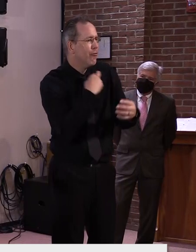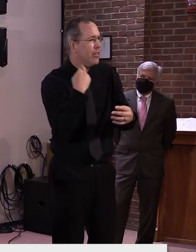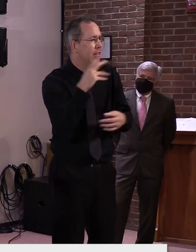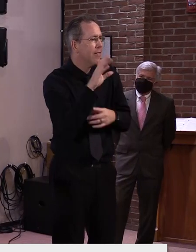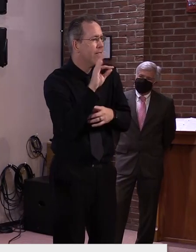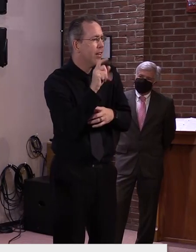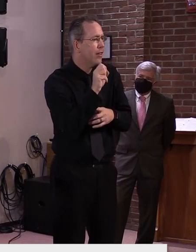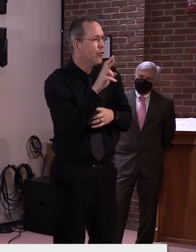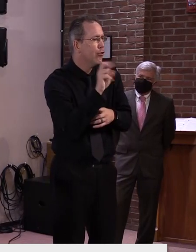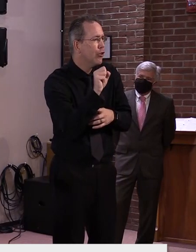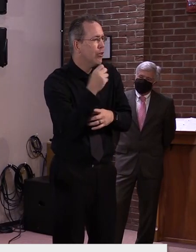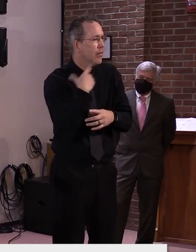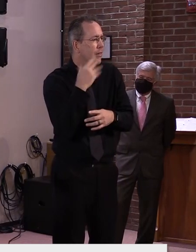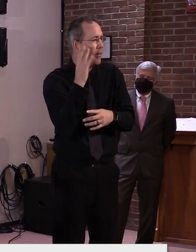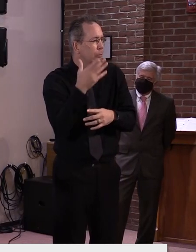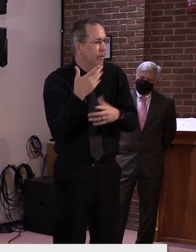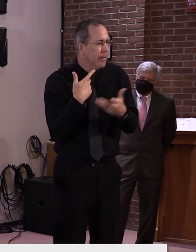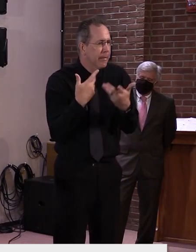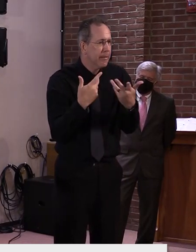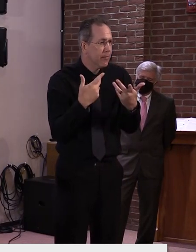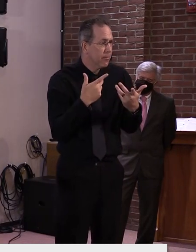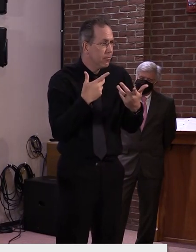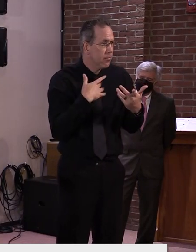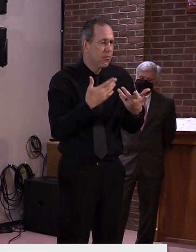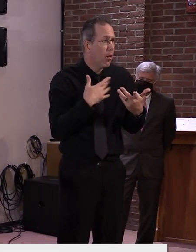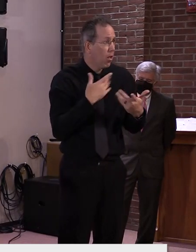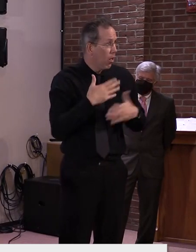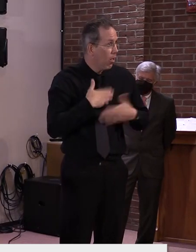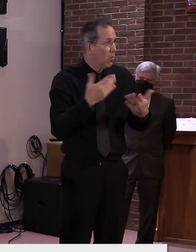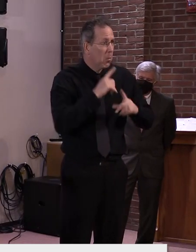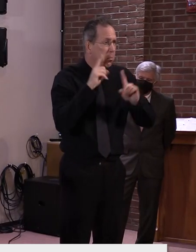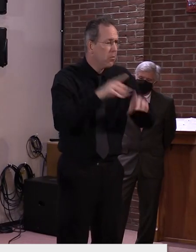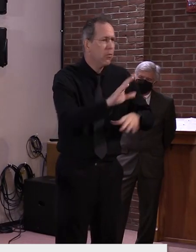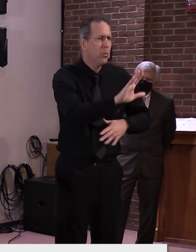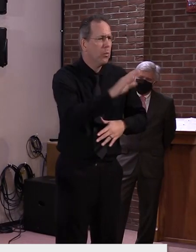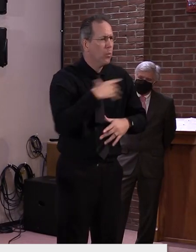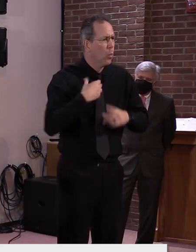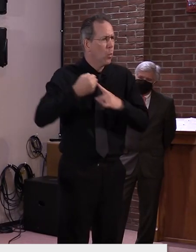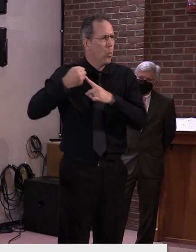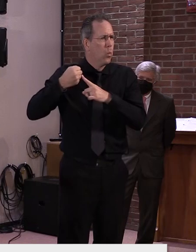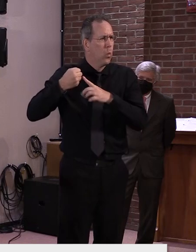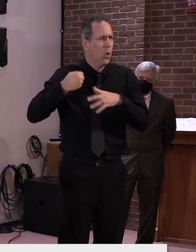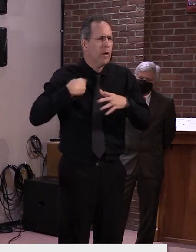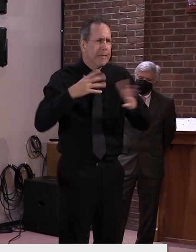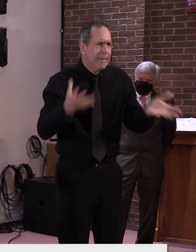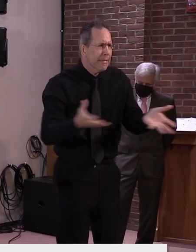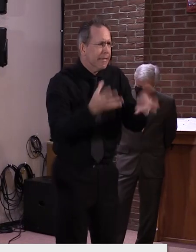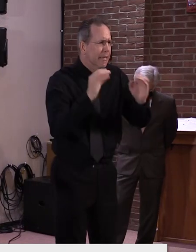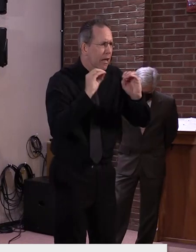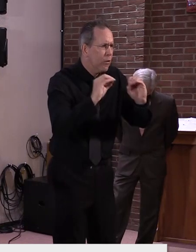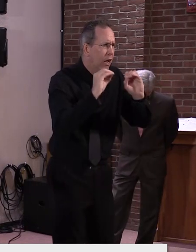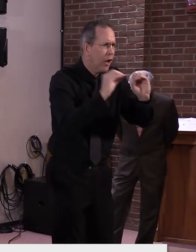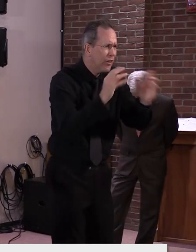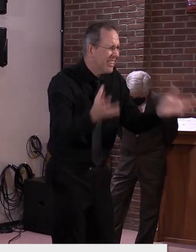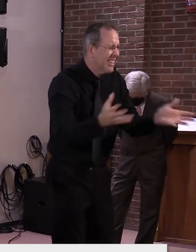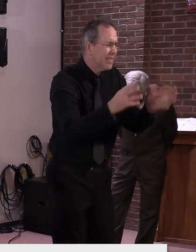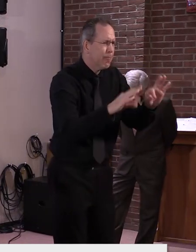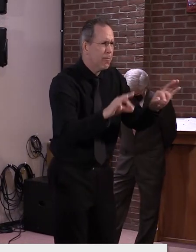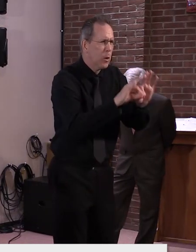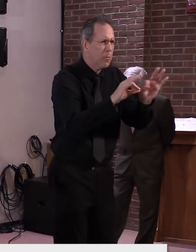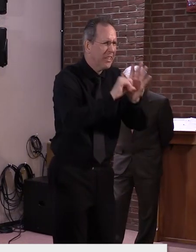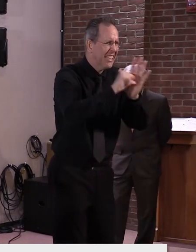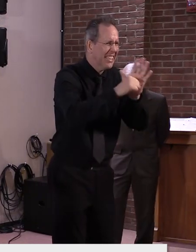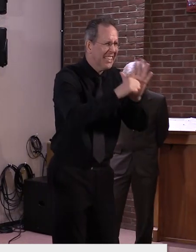our education campaign and trying to convince people that it's the right thing to do, regardless of whether it's mandated on Friday or